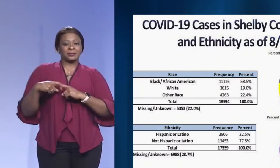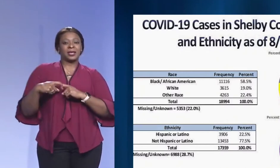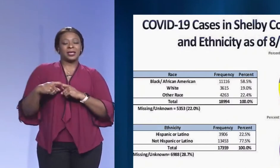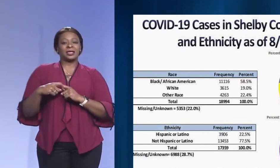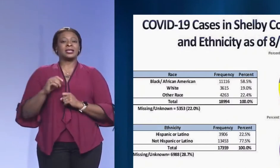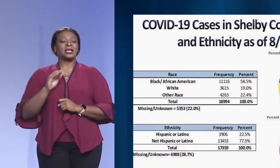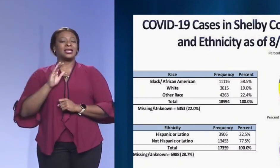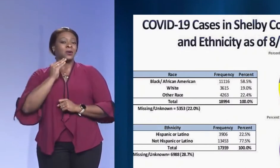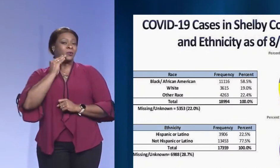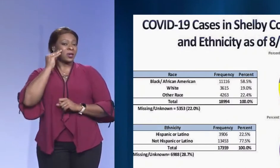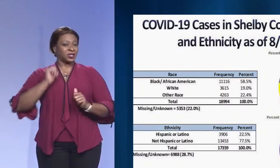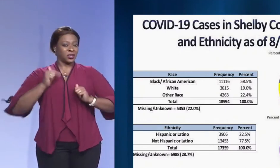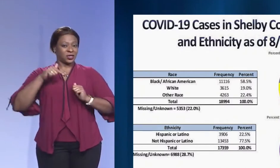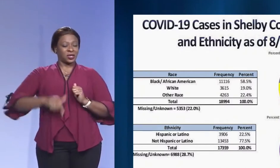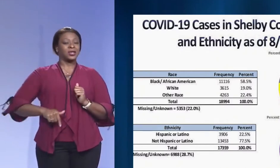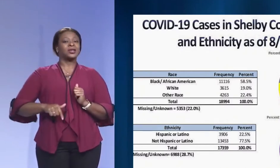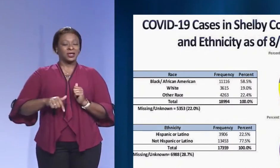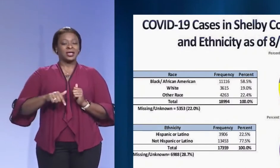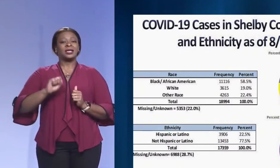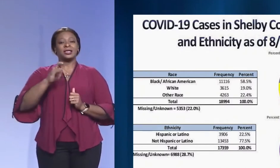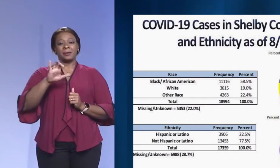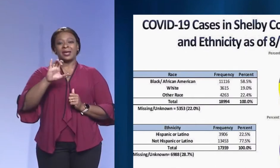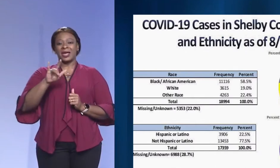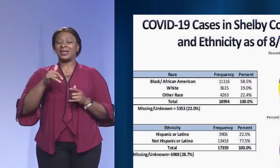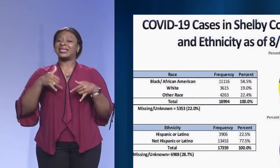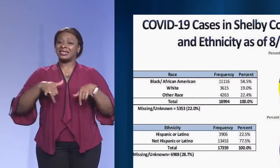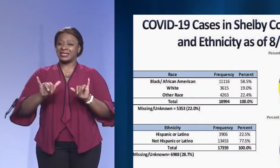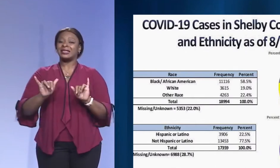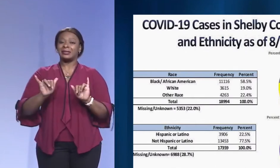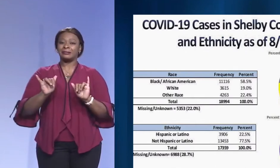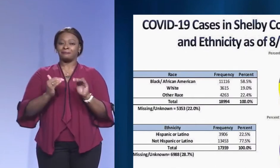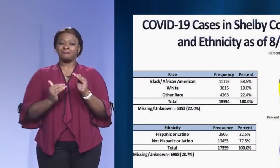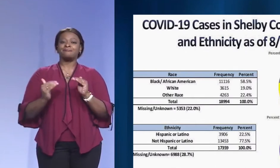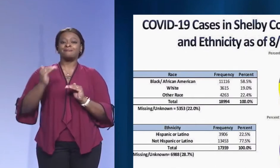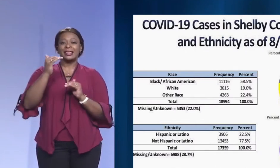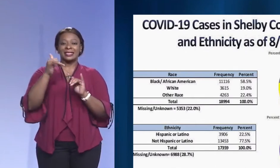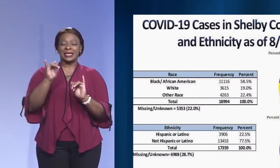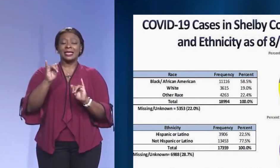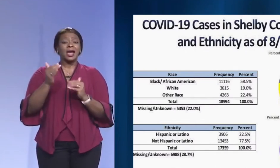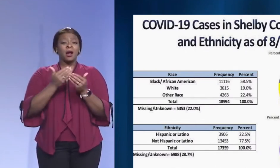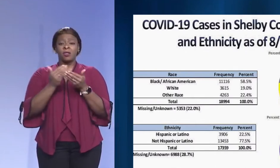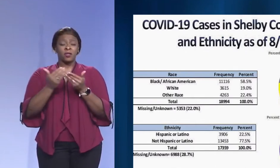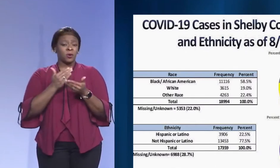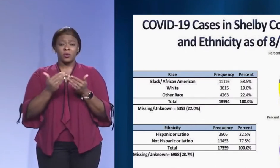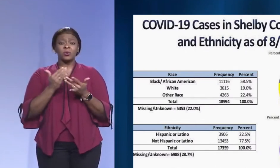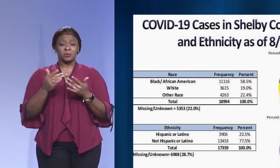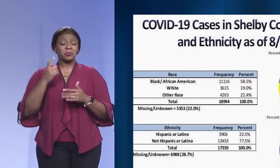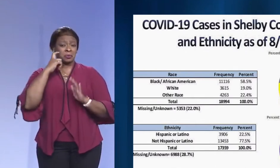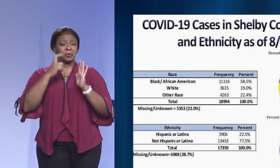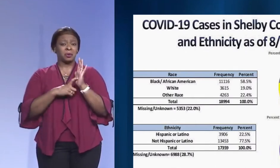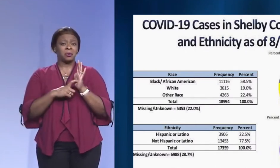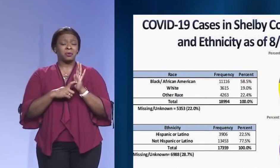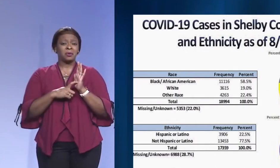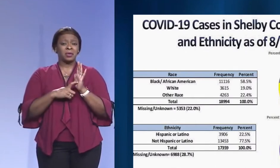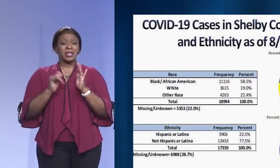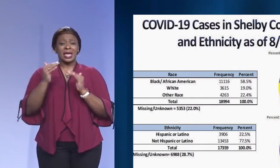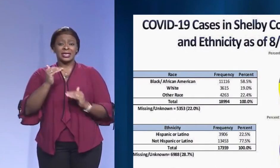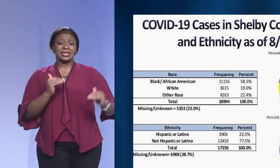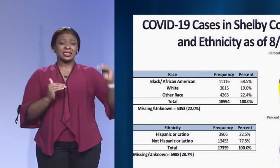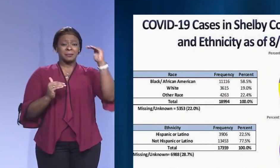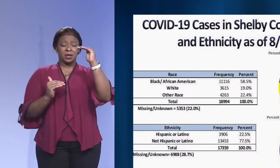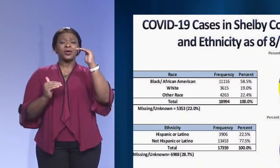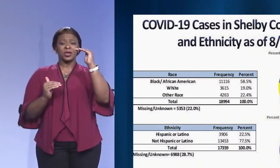residents here in Shelby County, and that continues to be true, although it has, in terms of the disparity,